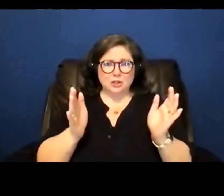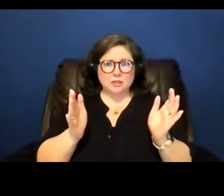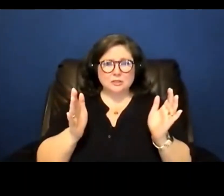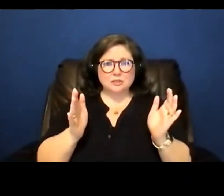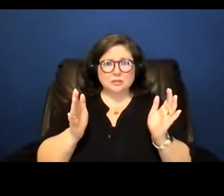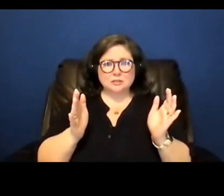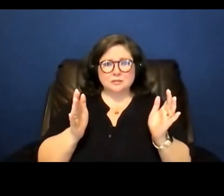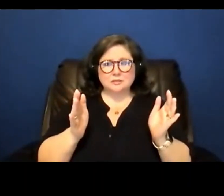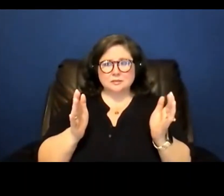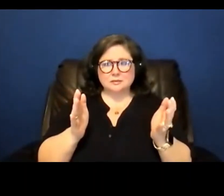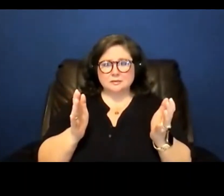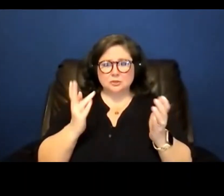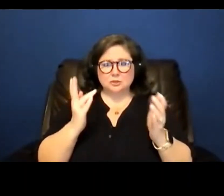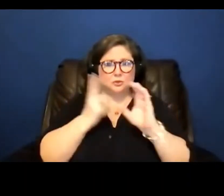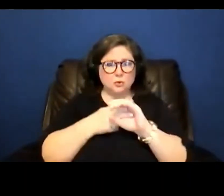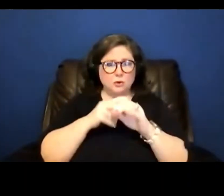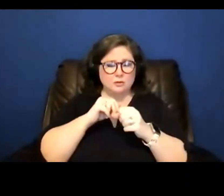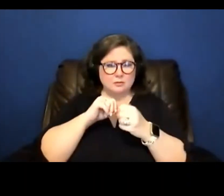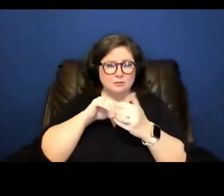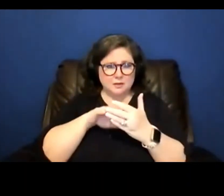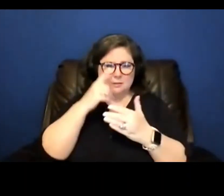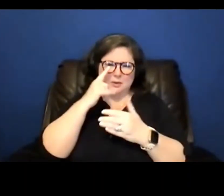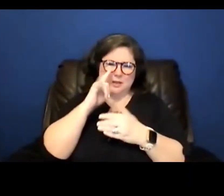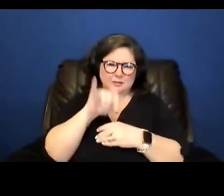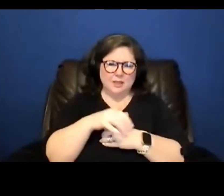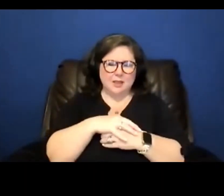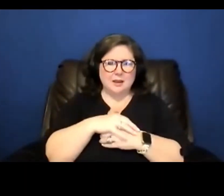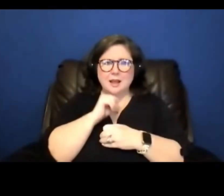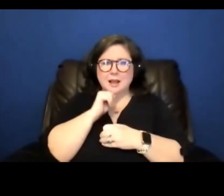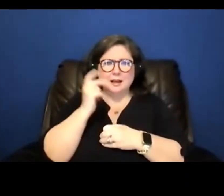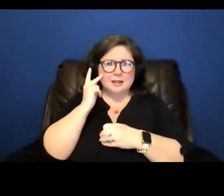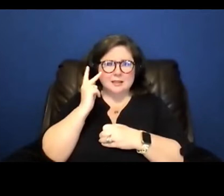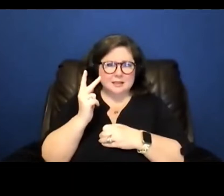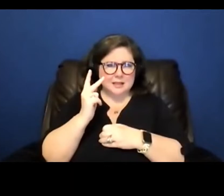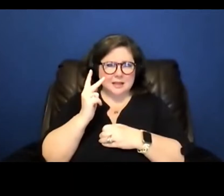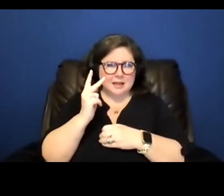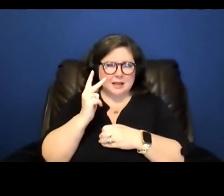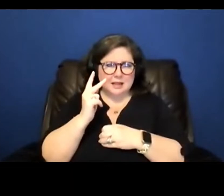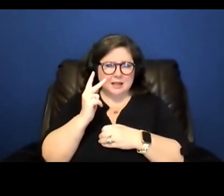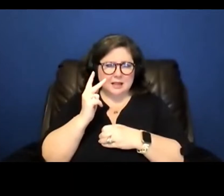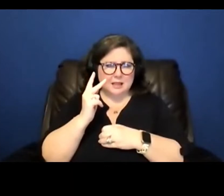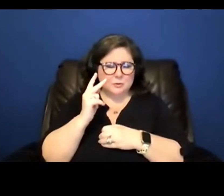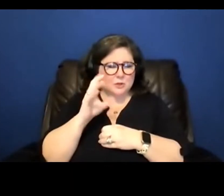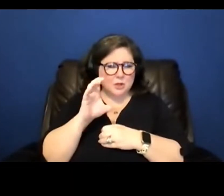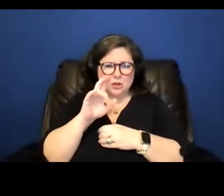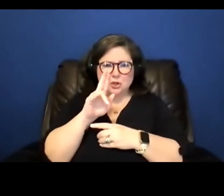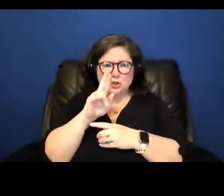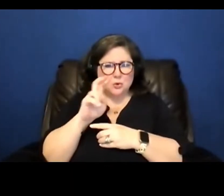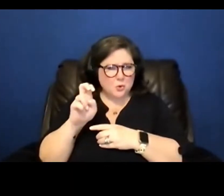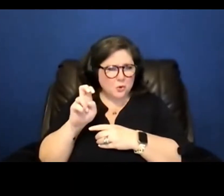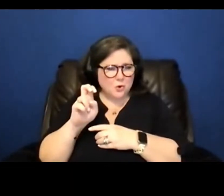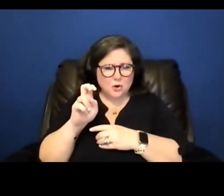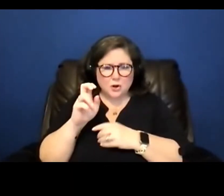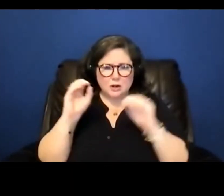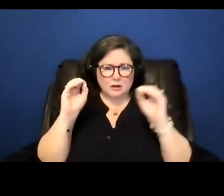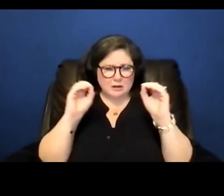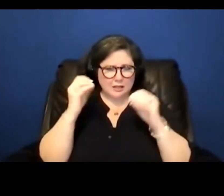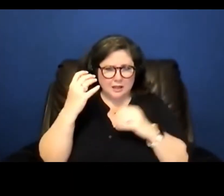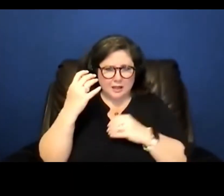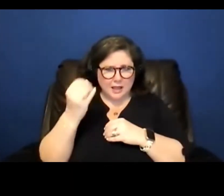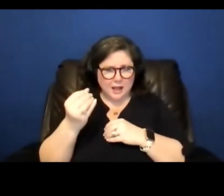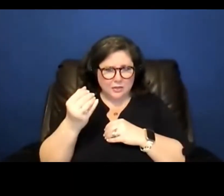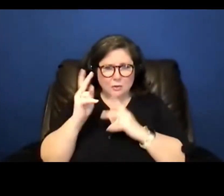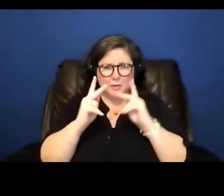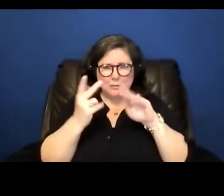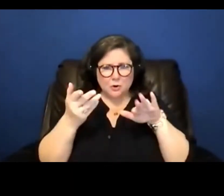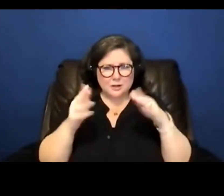actually join the study because of that. I didn't see that there was any cure. There wasn't anything out there. People were